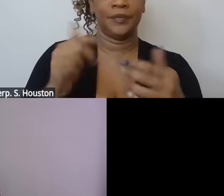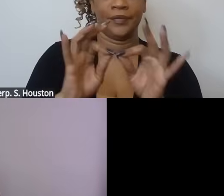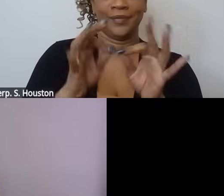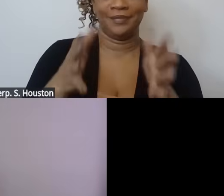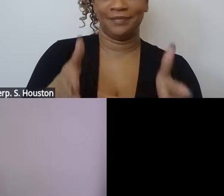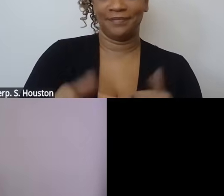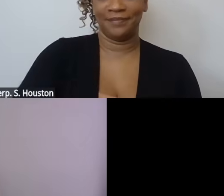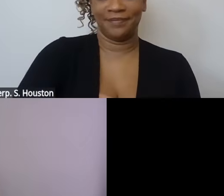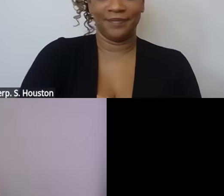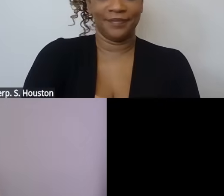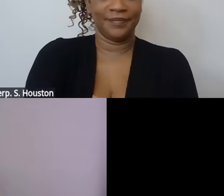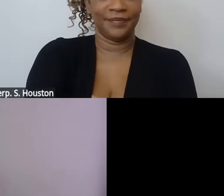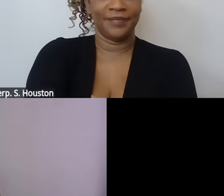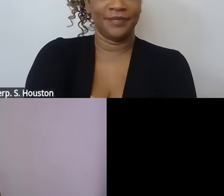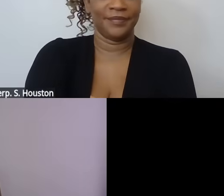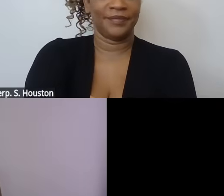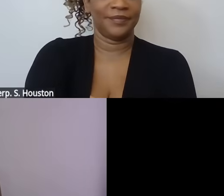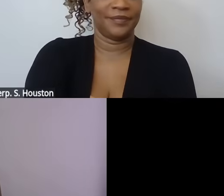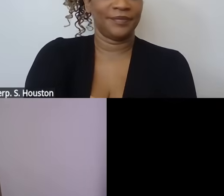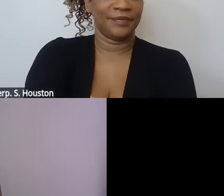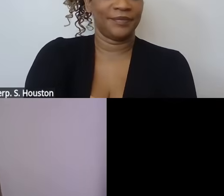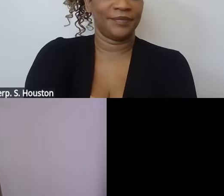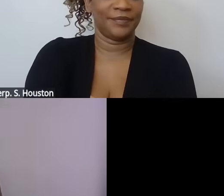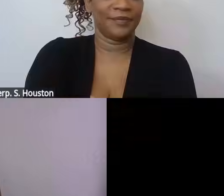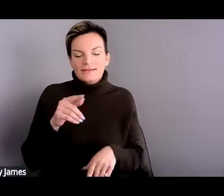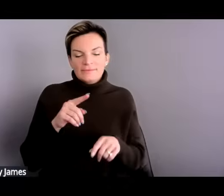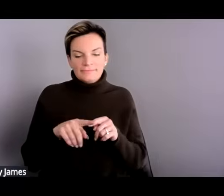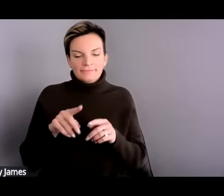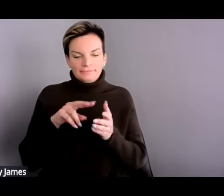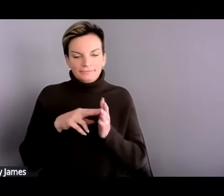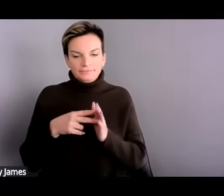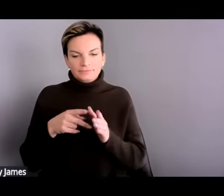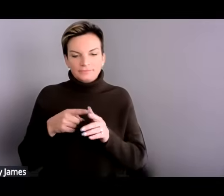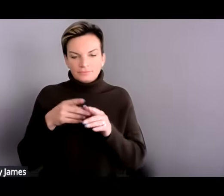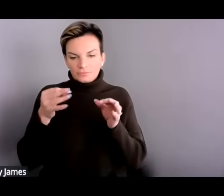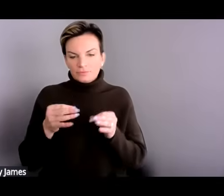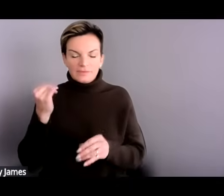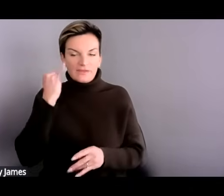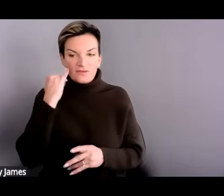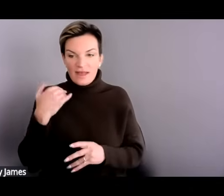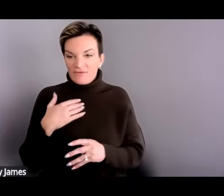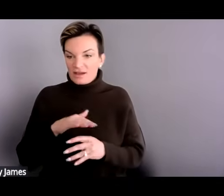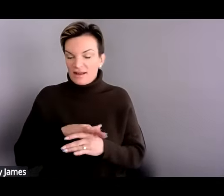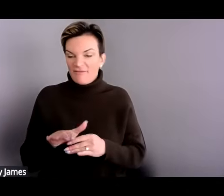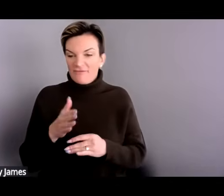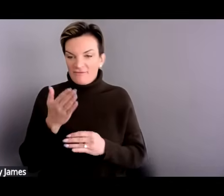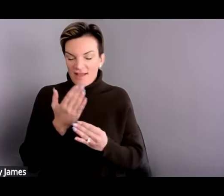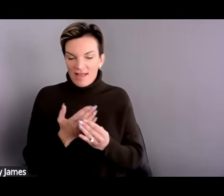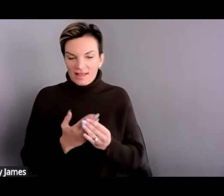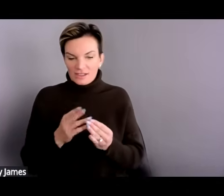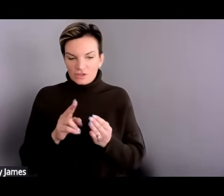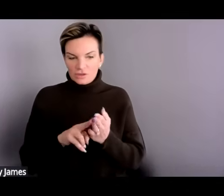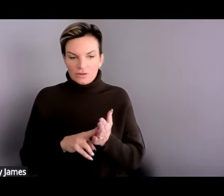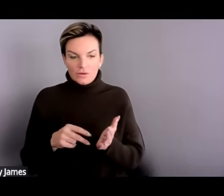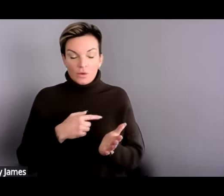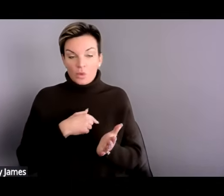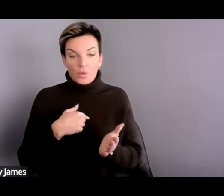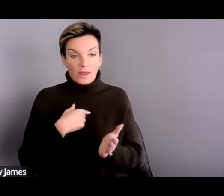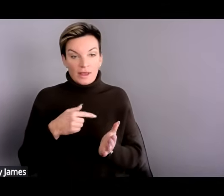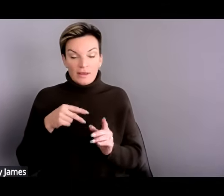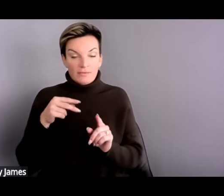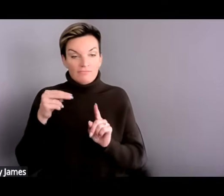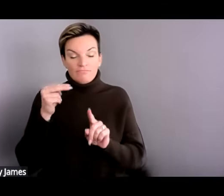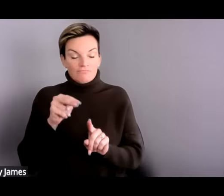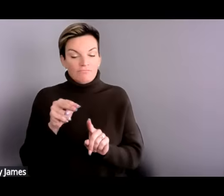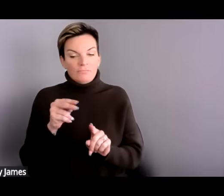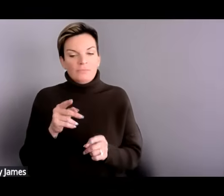referral, but for purposes of determining whether this person has enough valid signatures to make the ballot, all we care about for that determination is